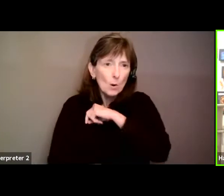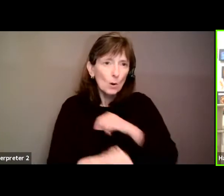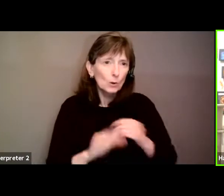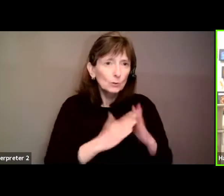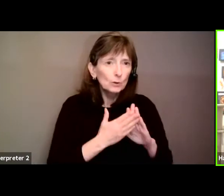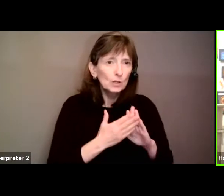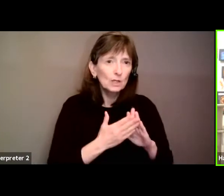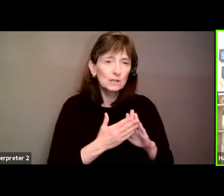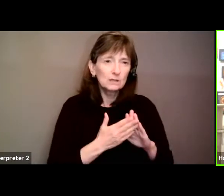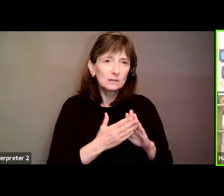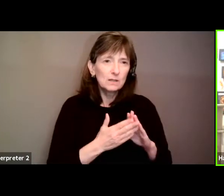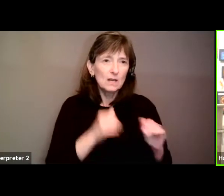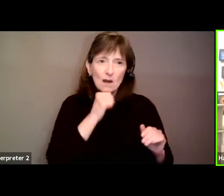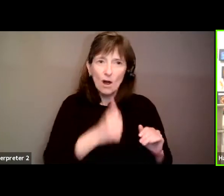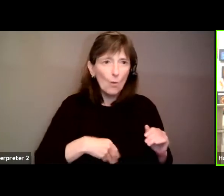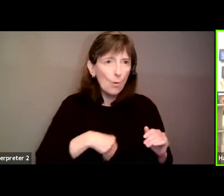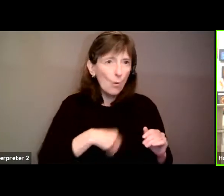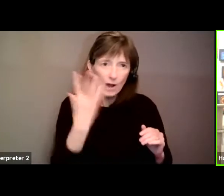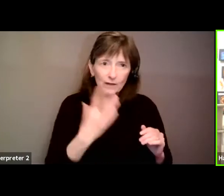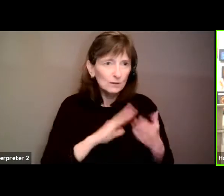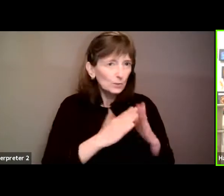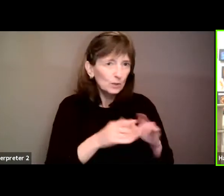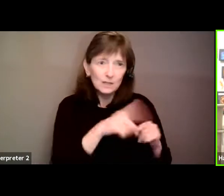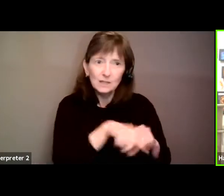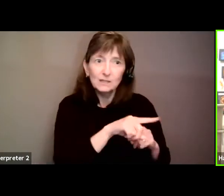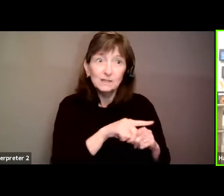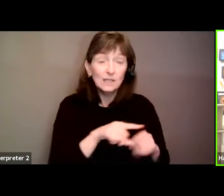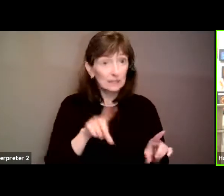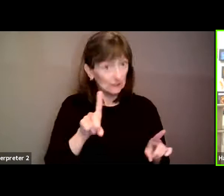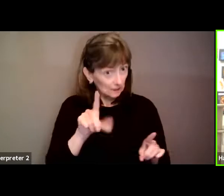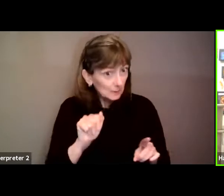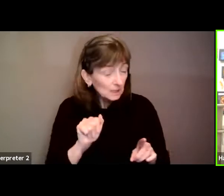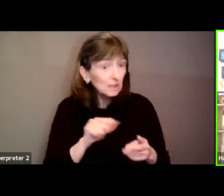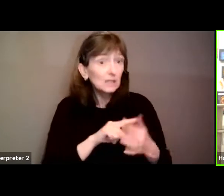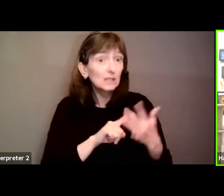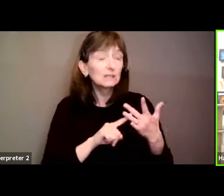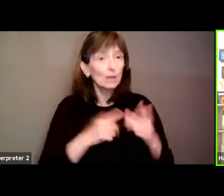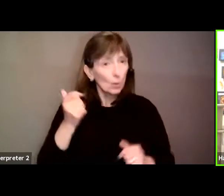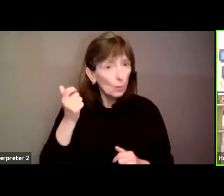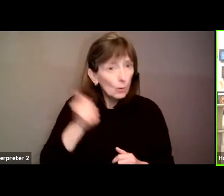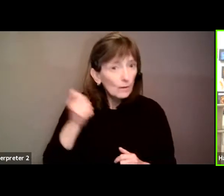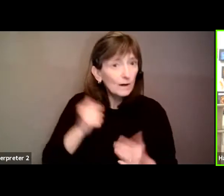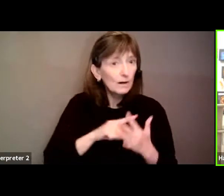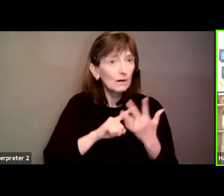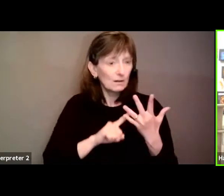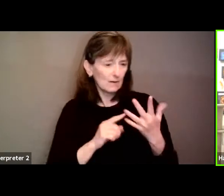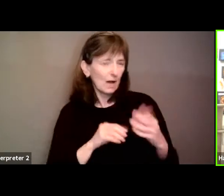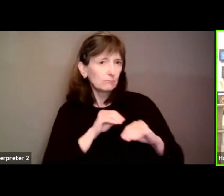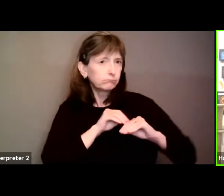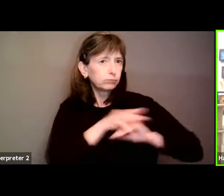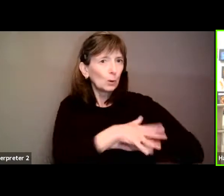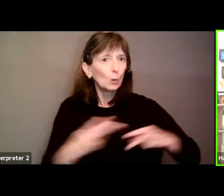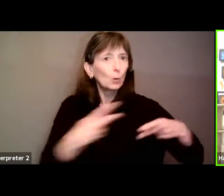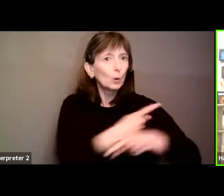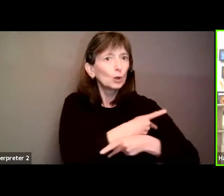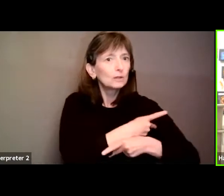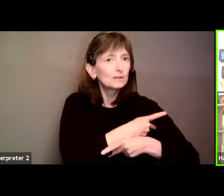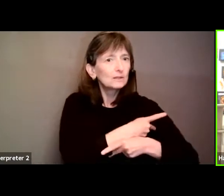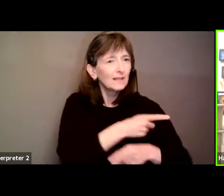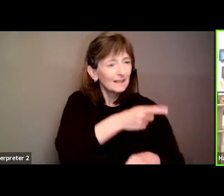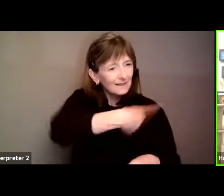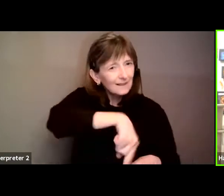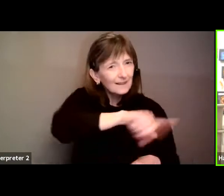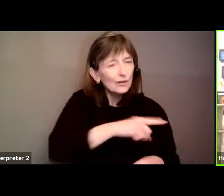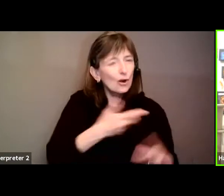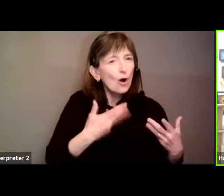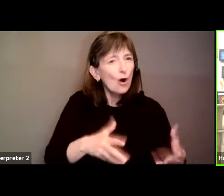communities, as well as people with disabilities and or living on welfare. It's already hard for those on the margins to get